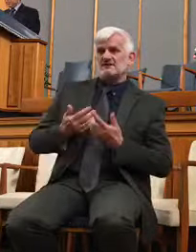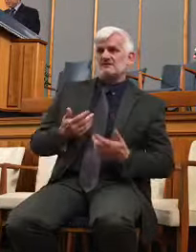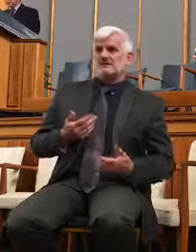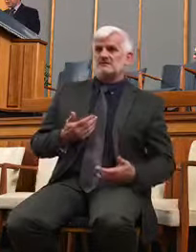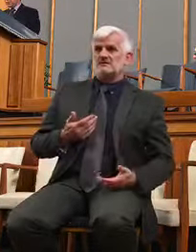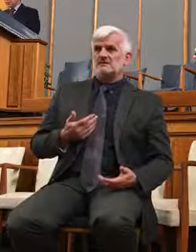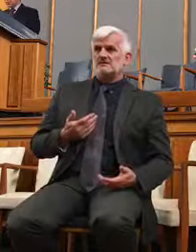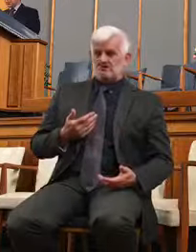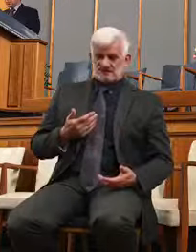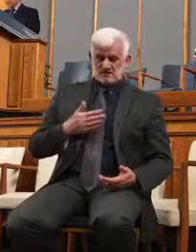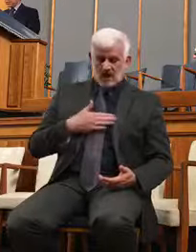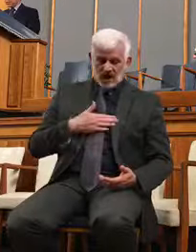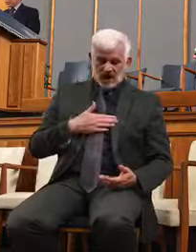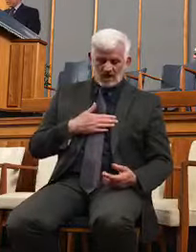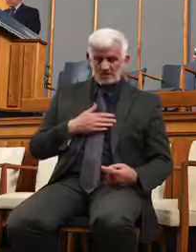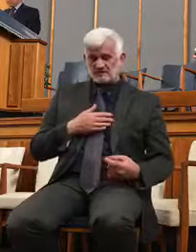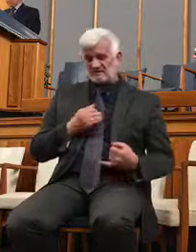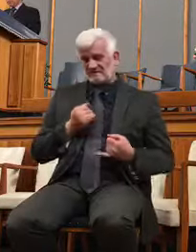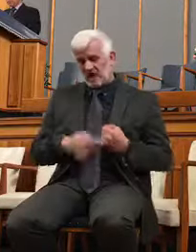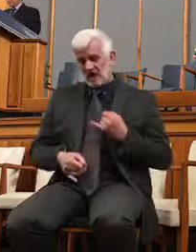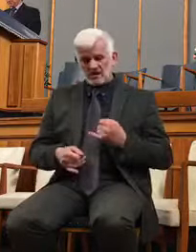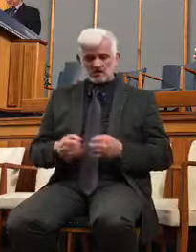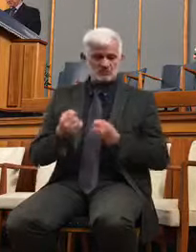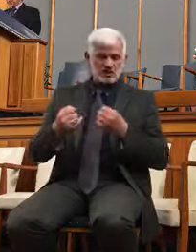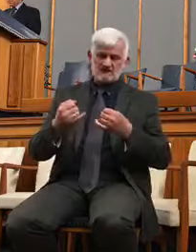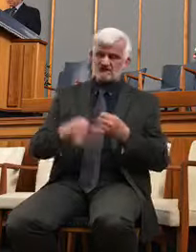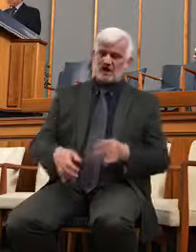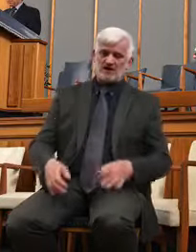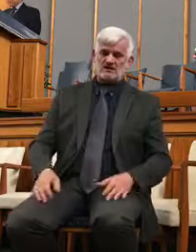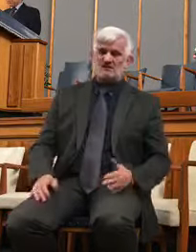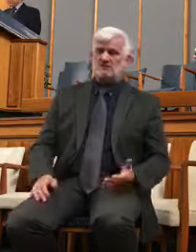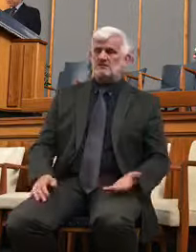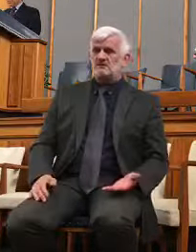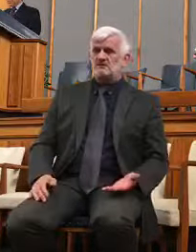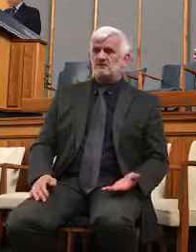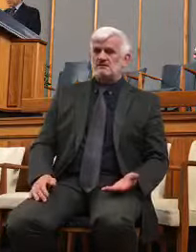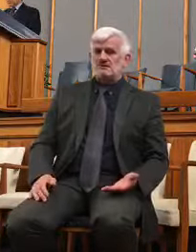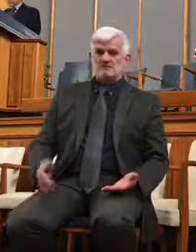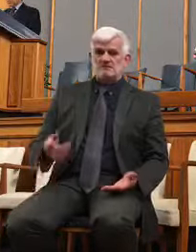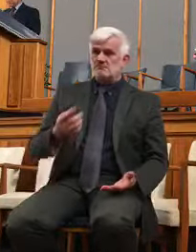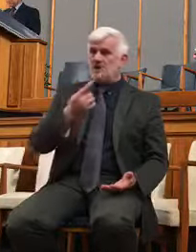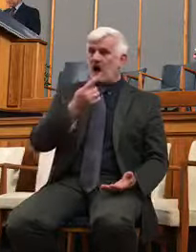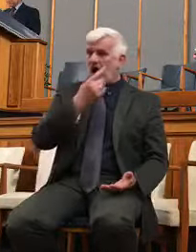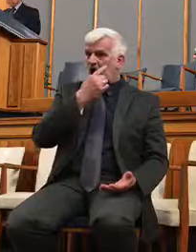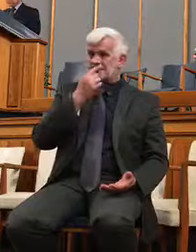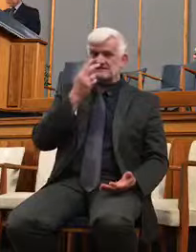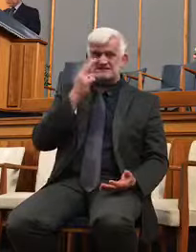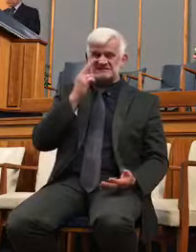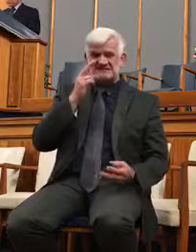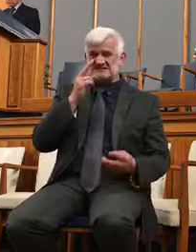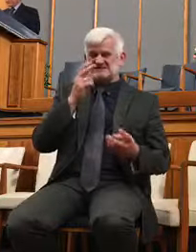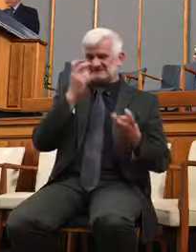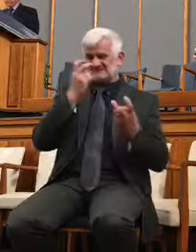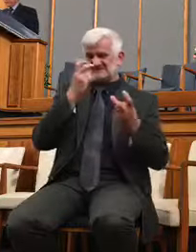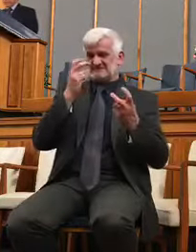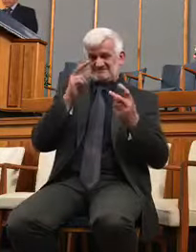my strength failed me. As for the light of mine eyes, it also is gone from